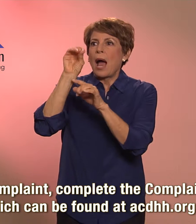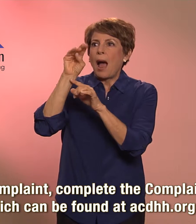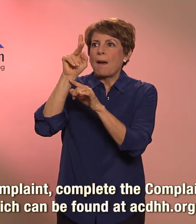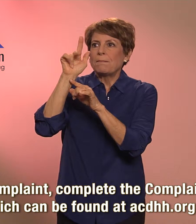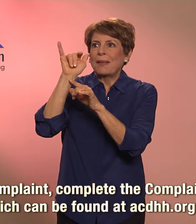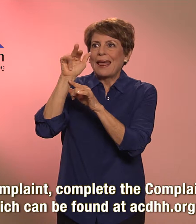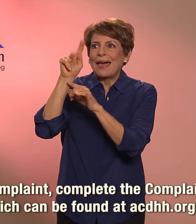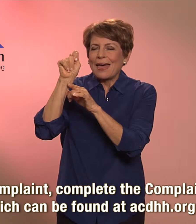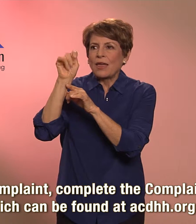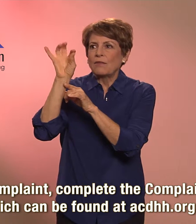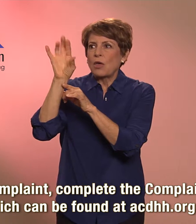acdhh.org.